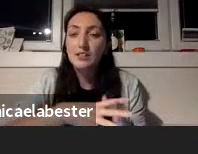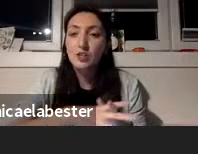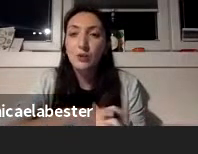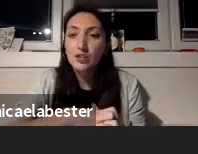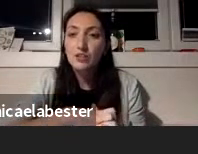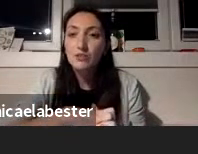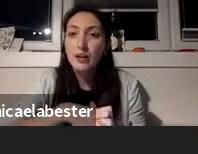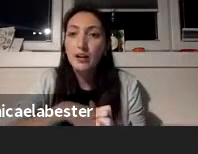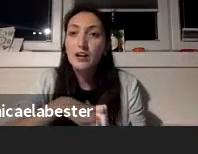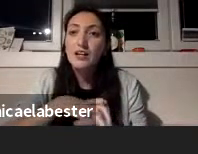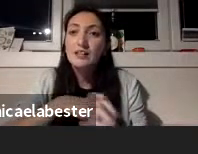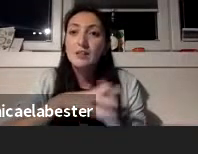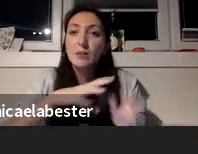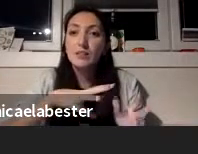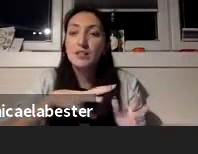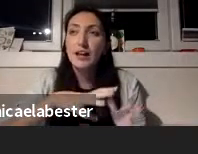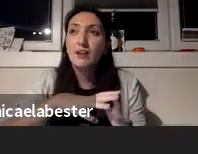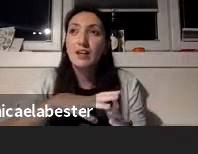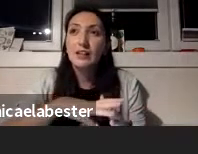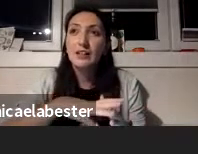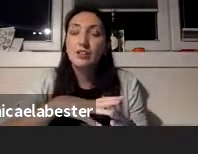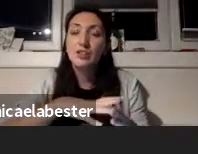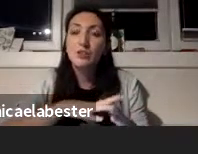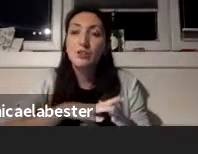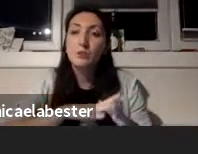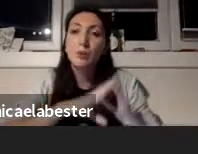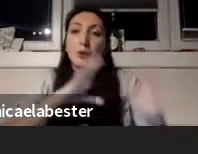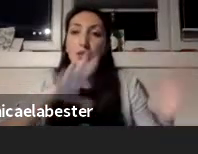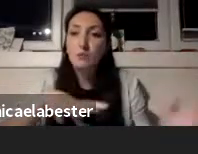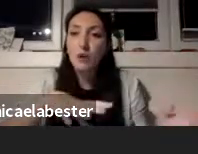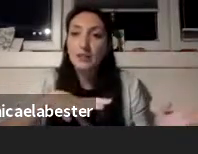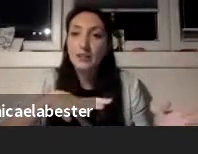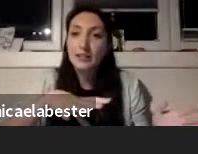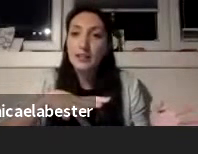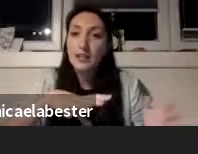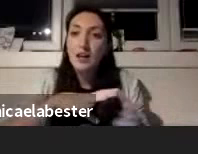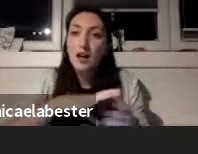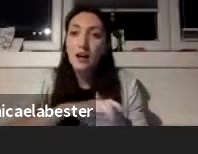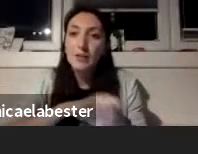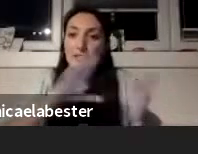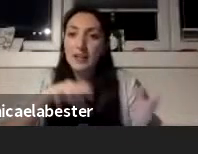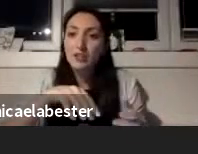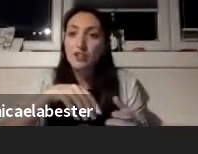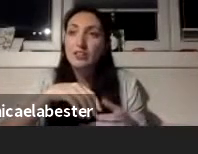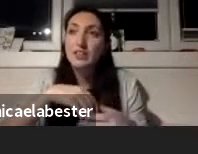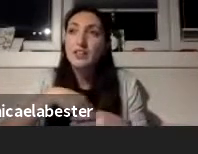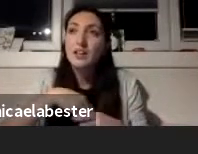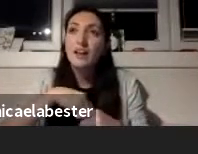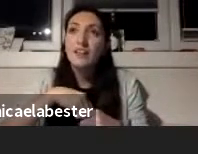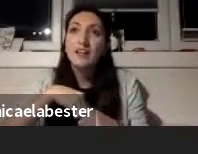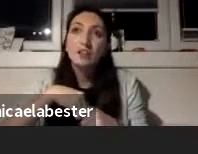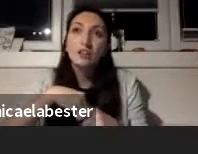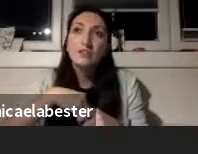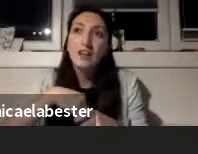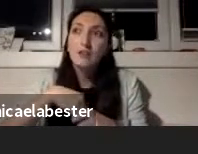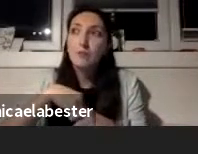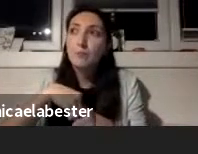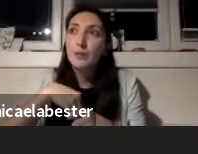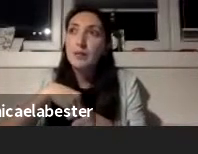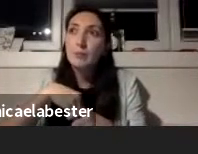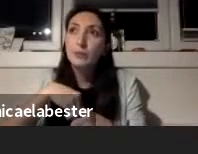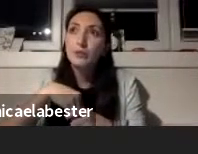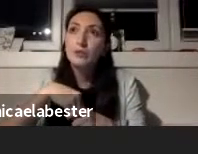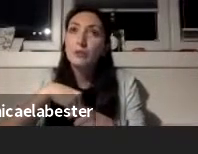franca situation where, similar to how English is spoken widely internationally, I think a lot of